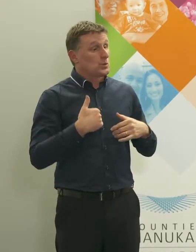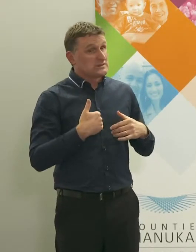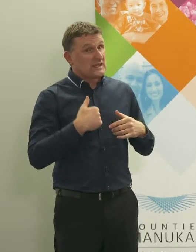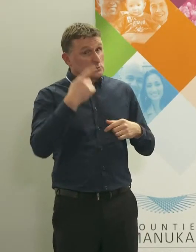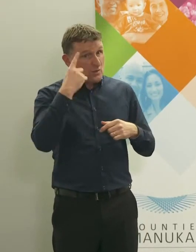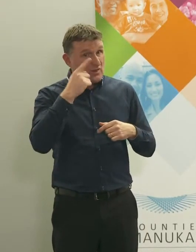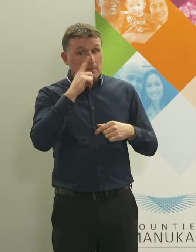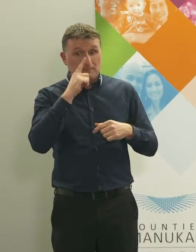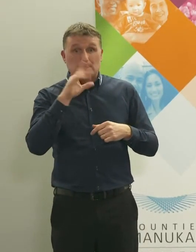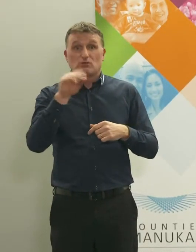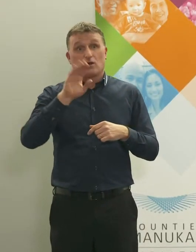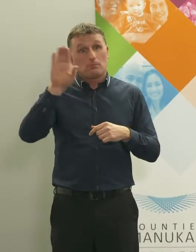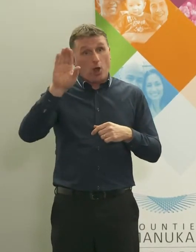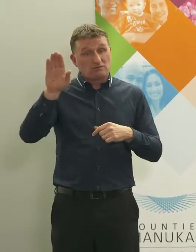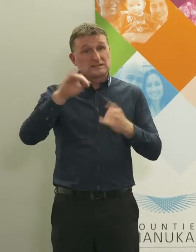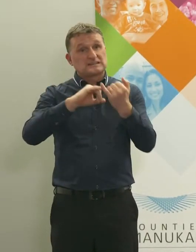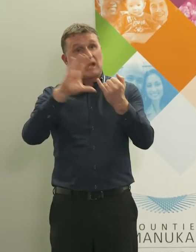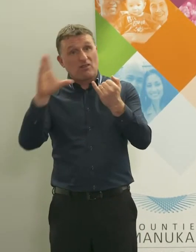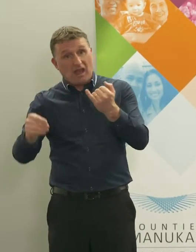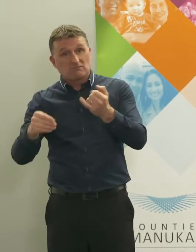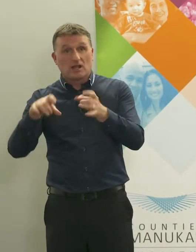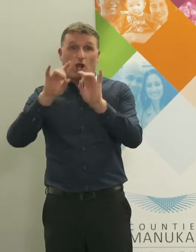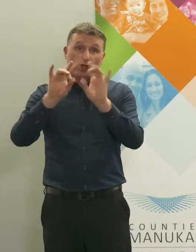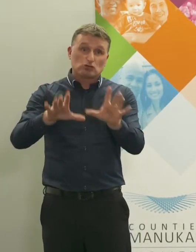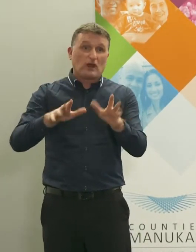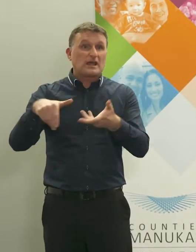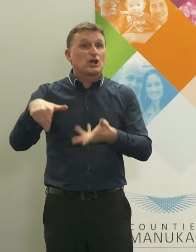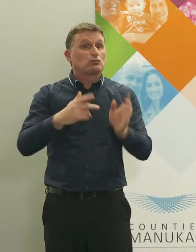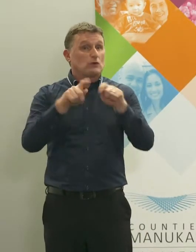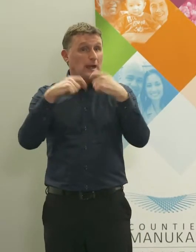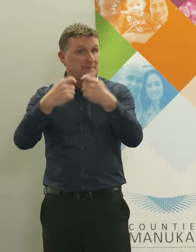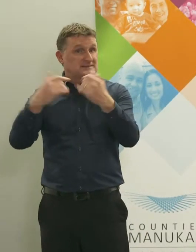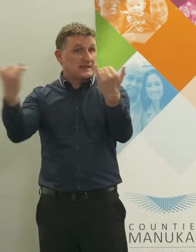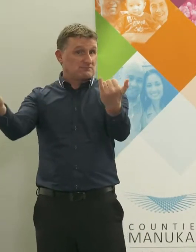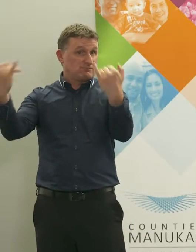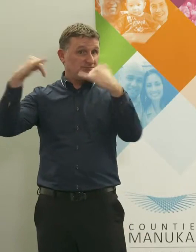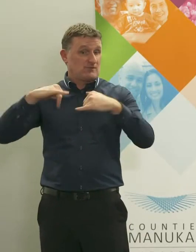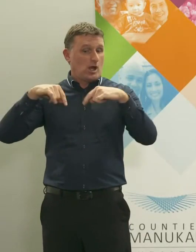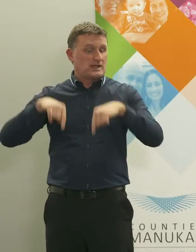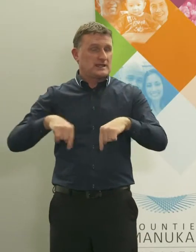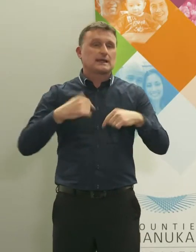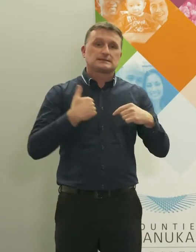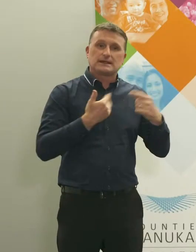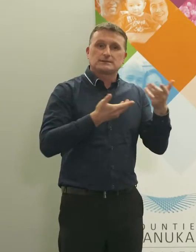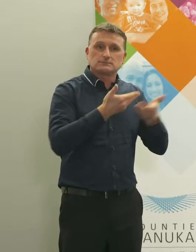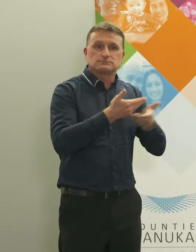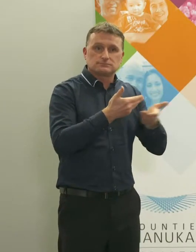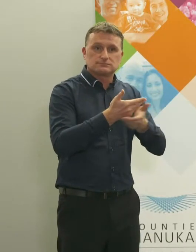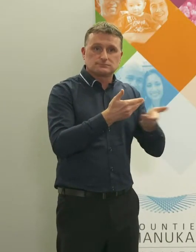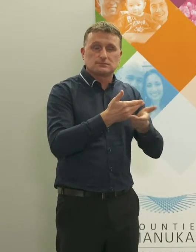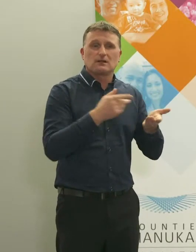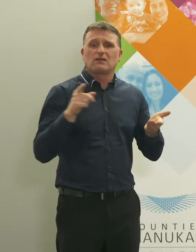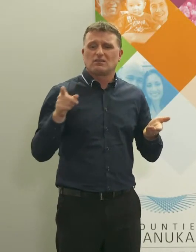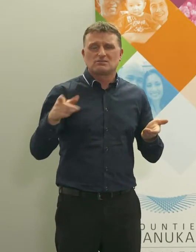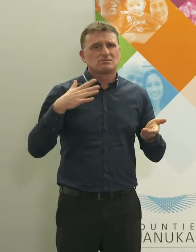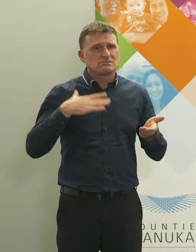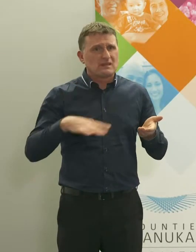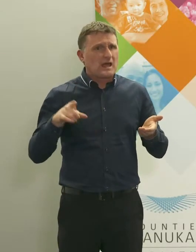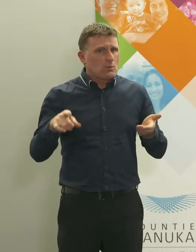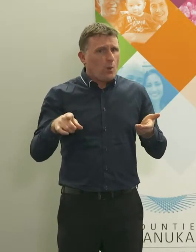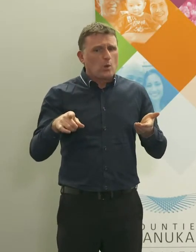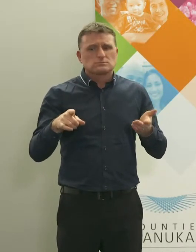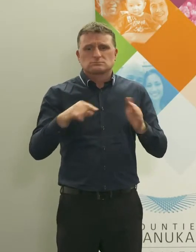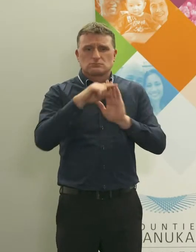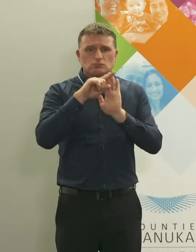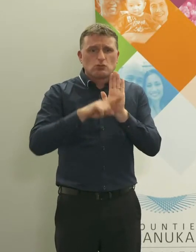quarantine arrangements. Bearing in mind my understanding of the discussions with them is that they want their quarantine arrangements to allow them to continue to